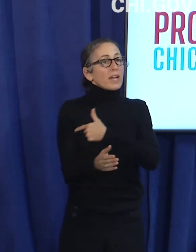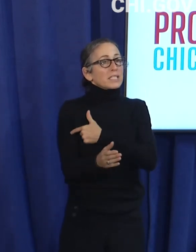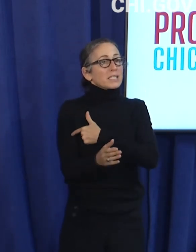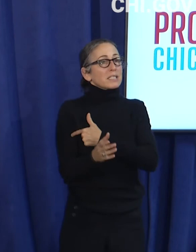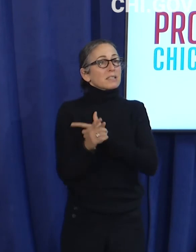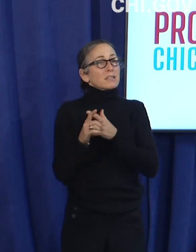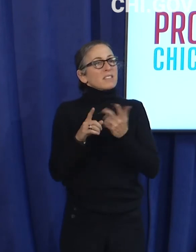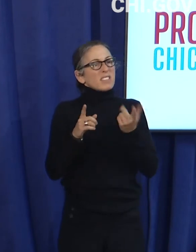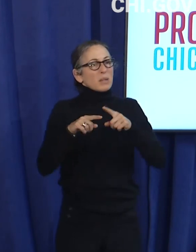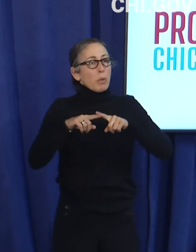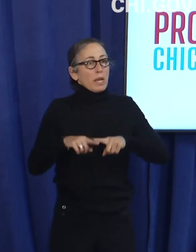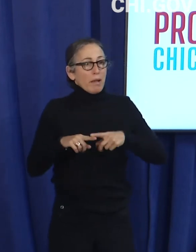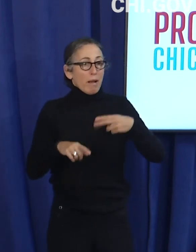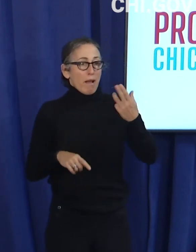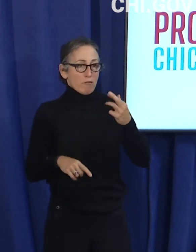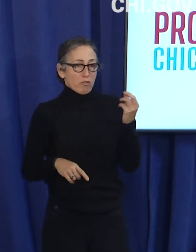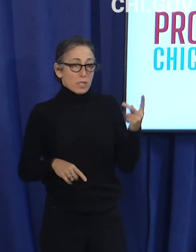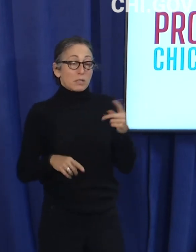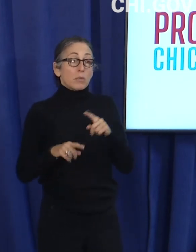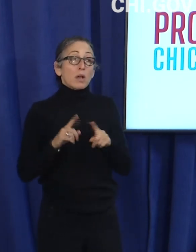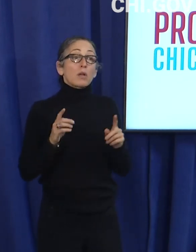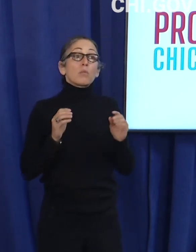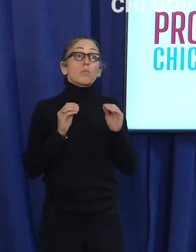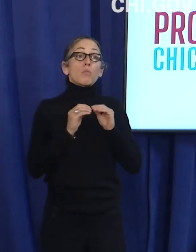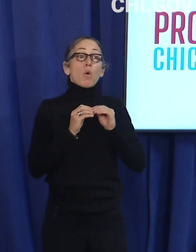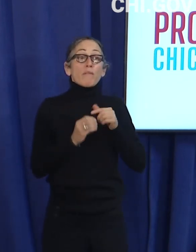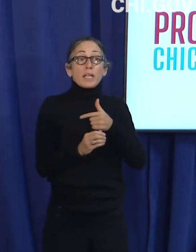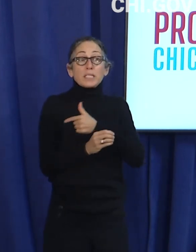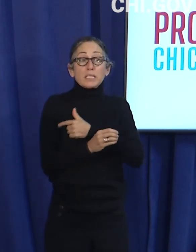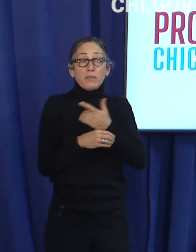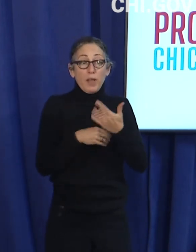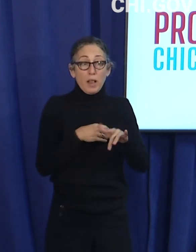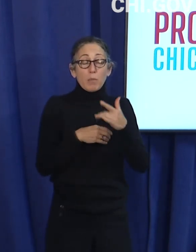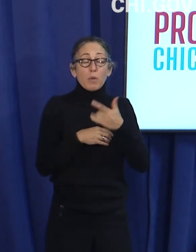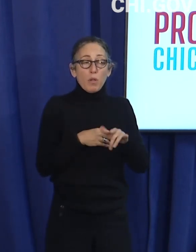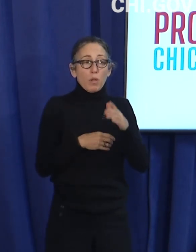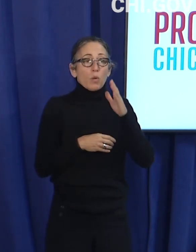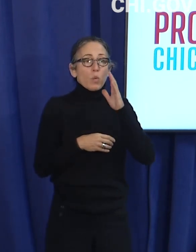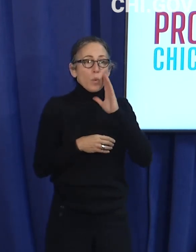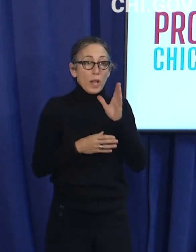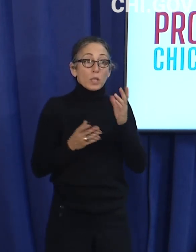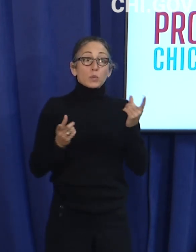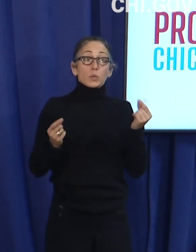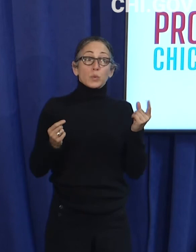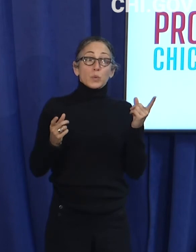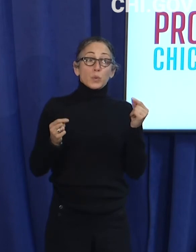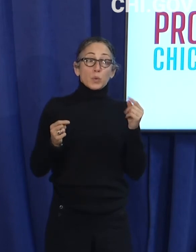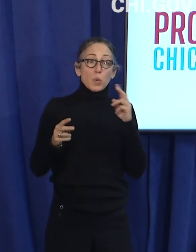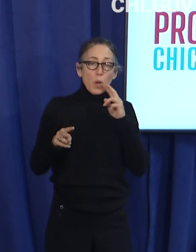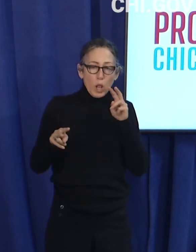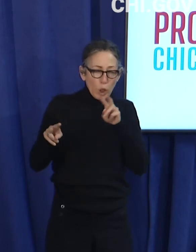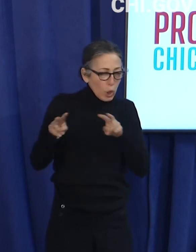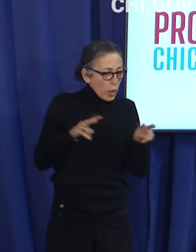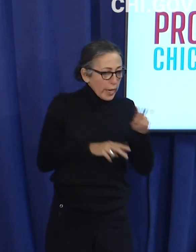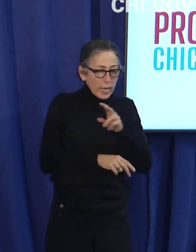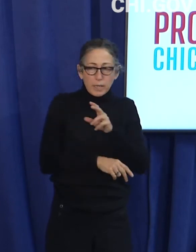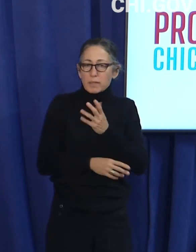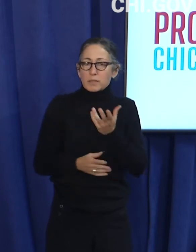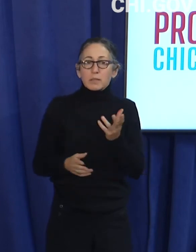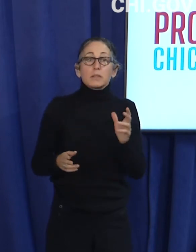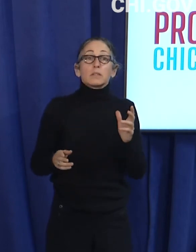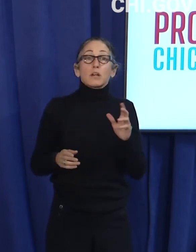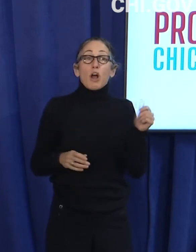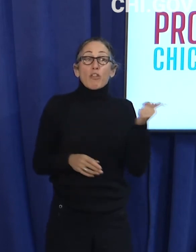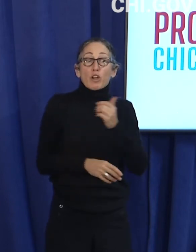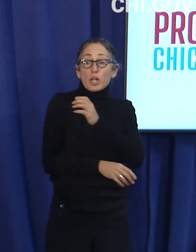population. We also, when there is more vaccine available, will absolutely be looking to our clinical partners. We will be